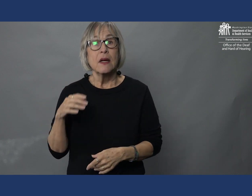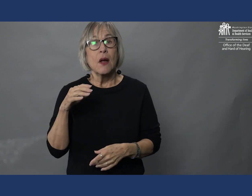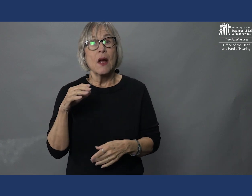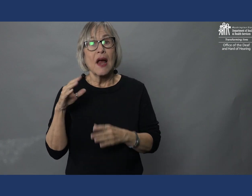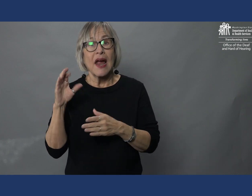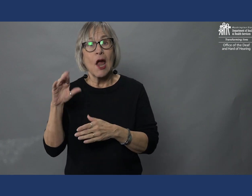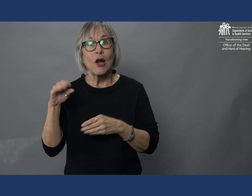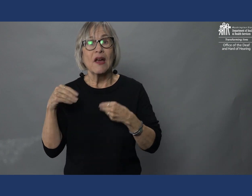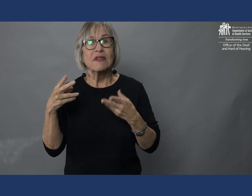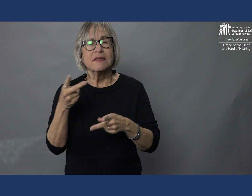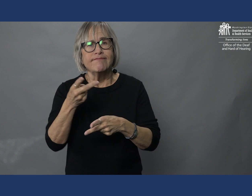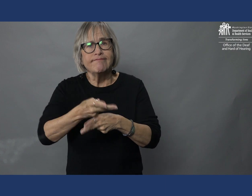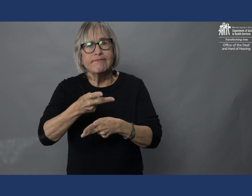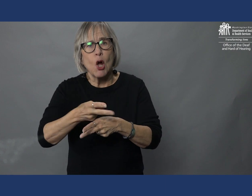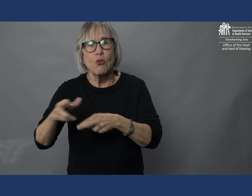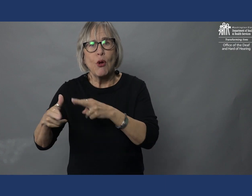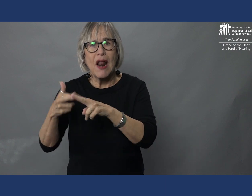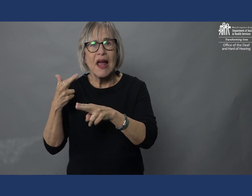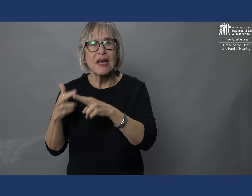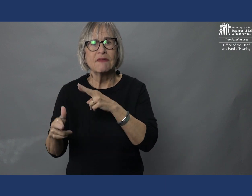or family caregivers caring for relatives,